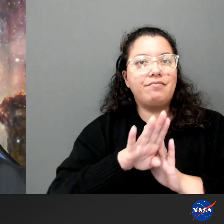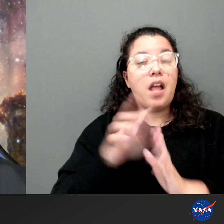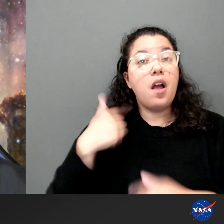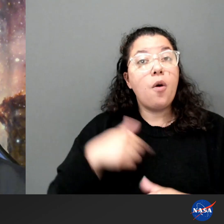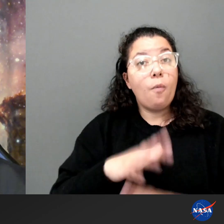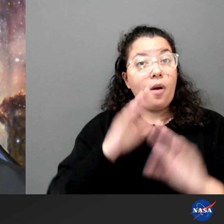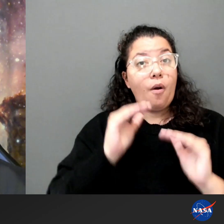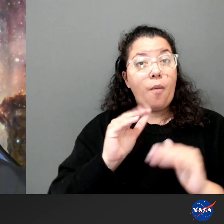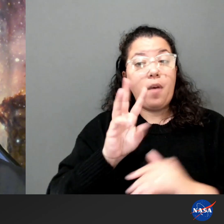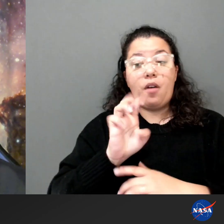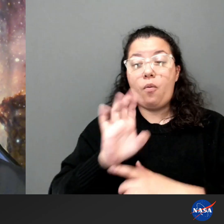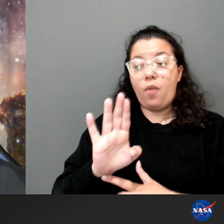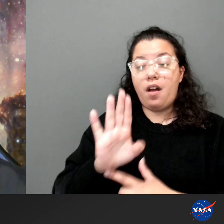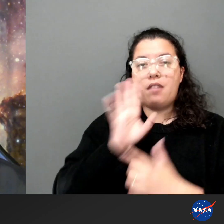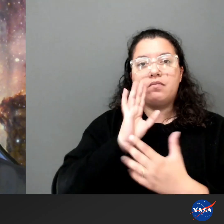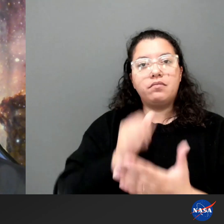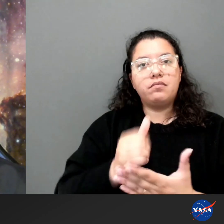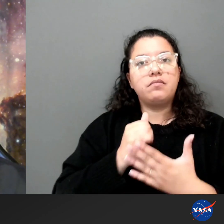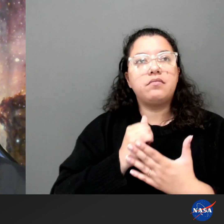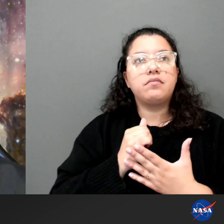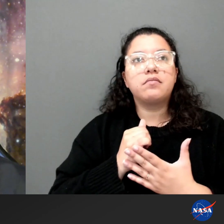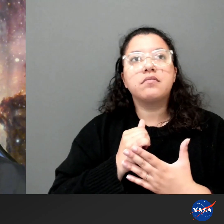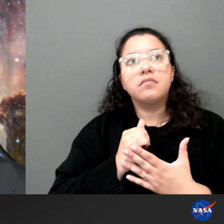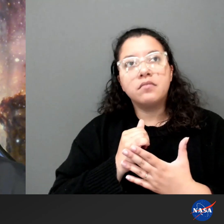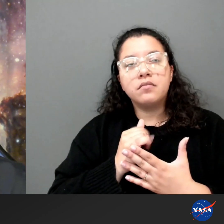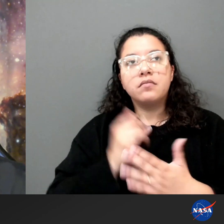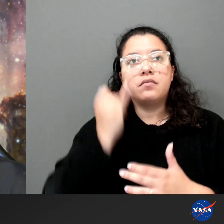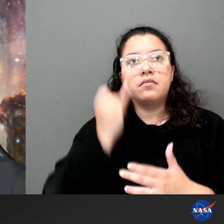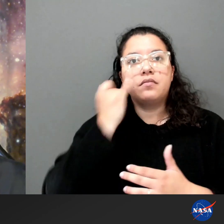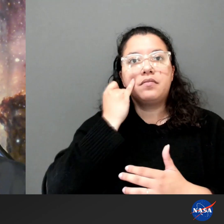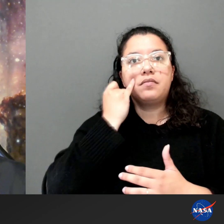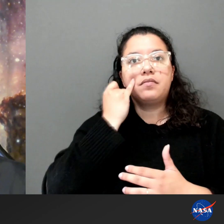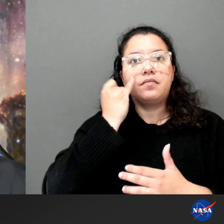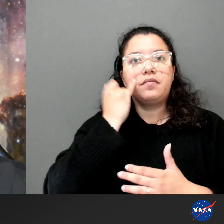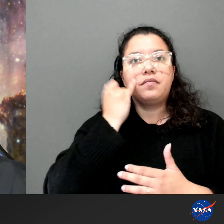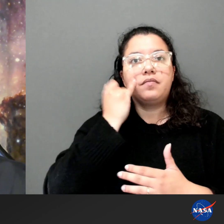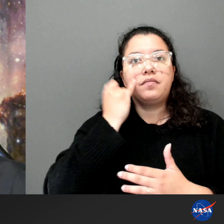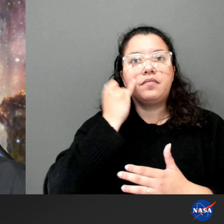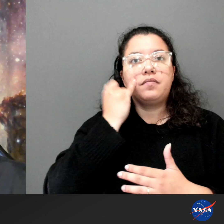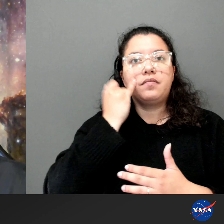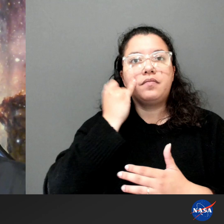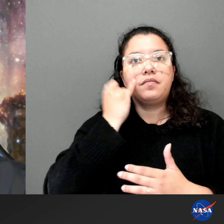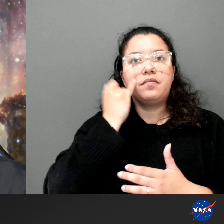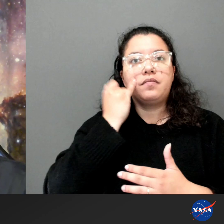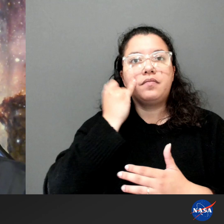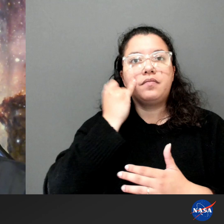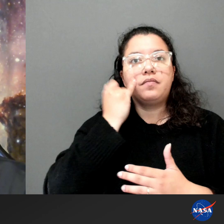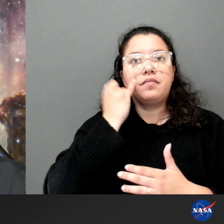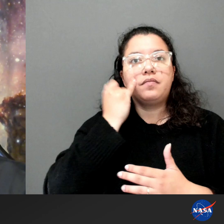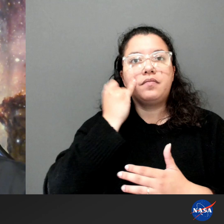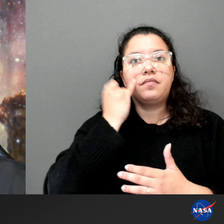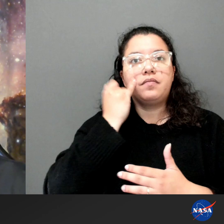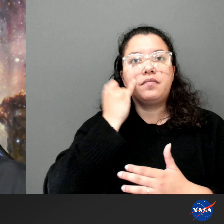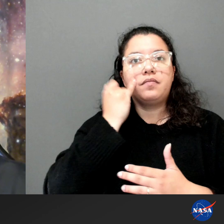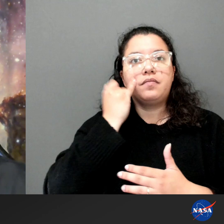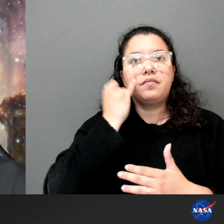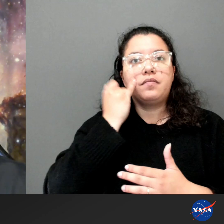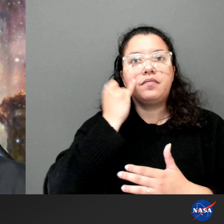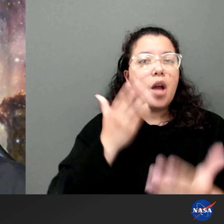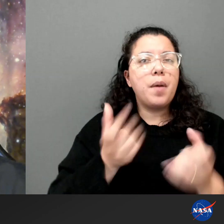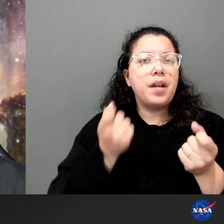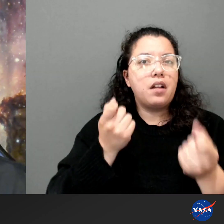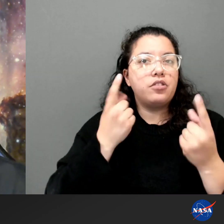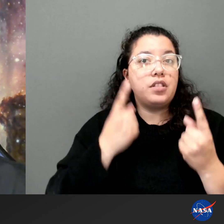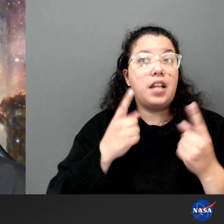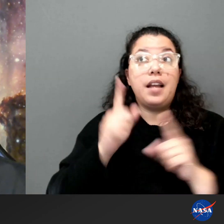studying certain kinds of stars and helping us refine the ladder to how far away different stars and galaxies are, both with